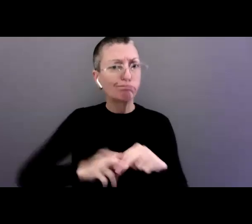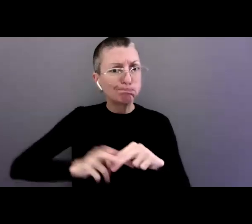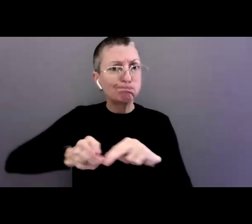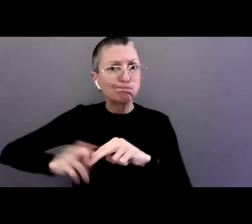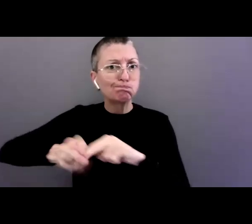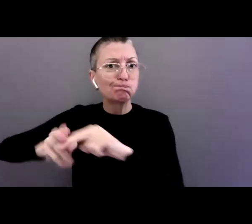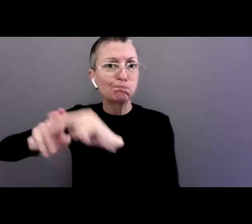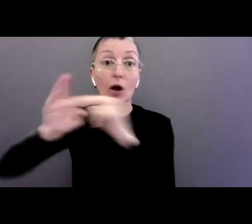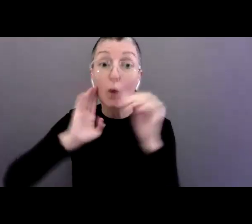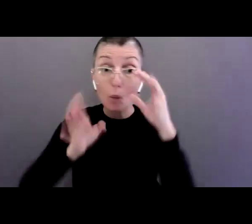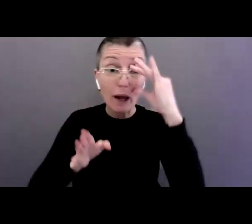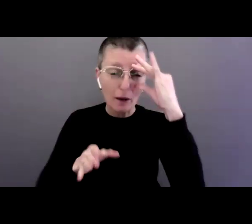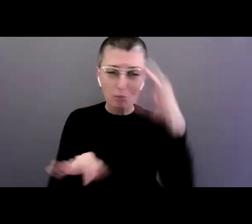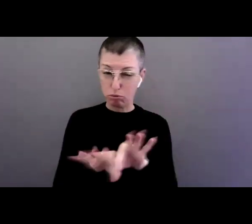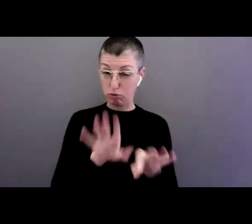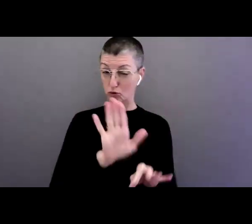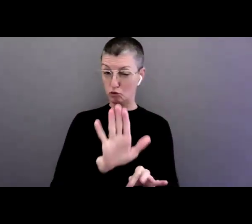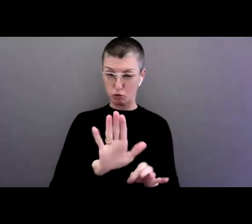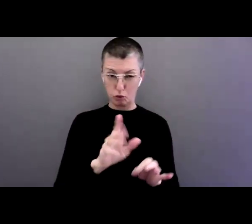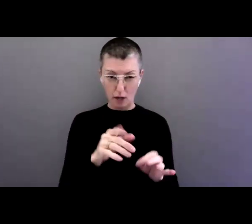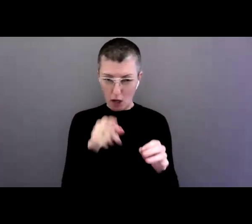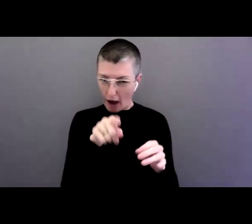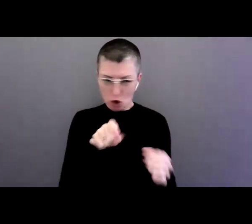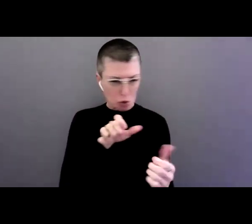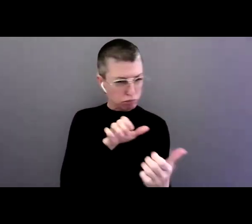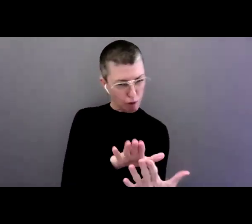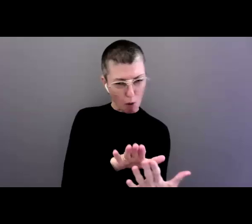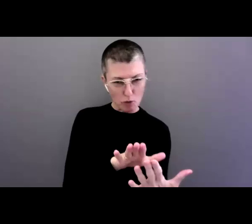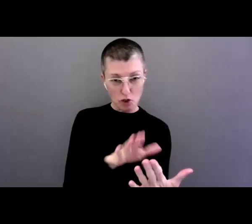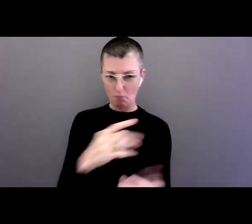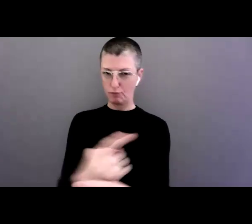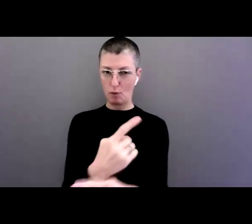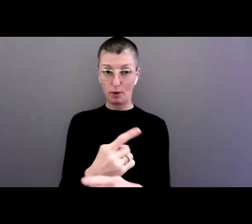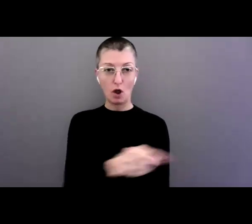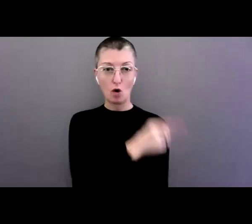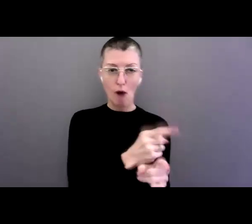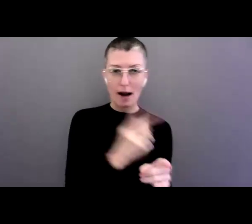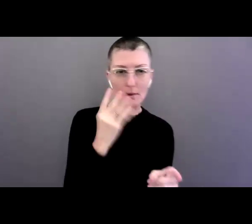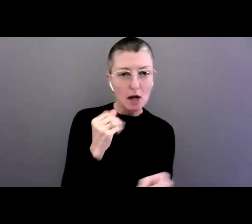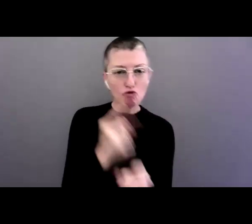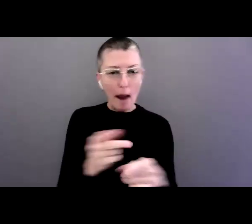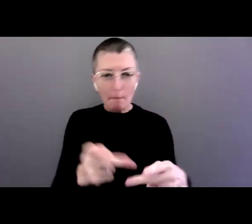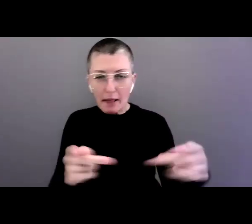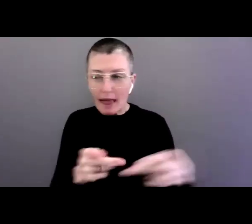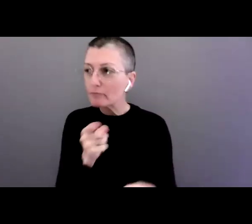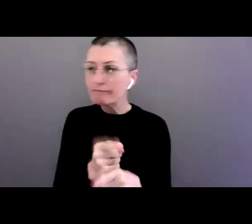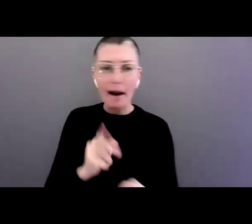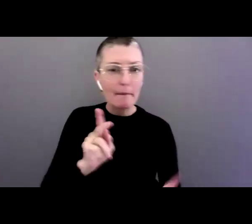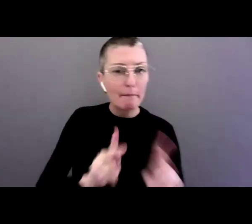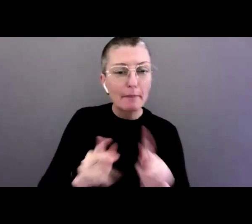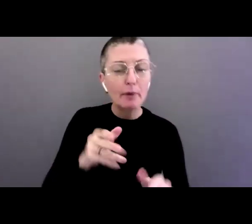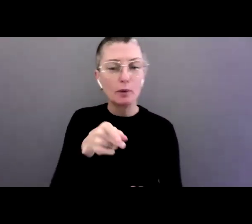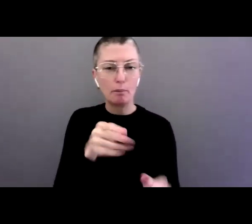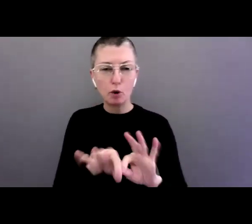to making sure that you do the right type of experience at the right place with the right type of people that you're talking to them in a certain type